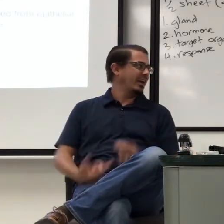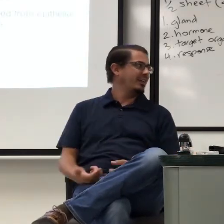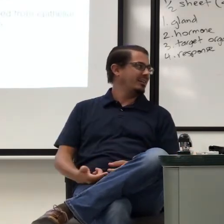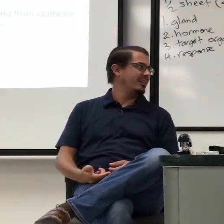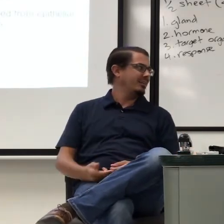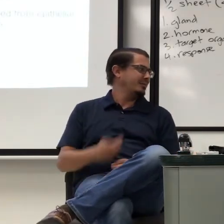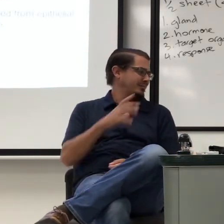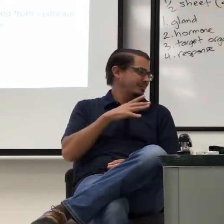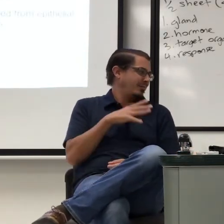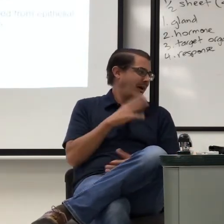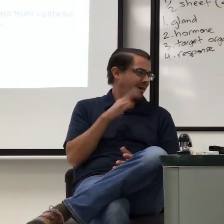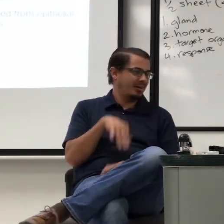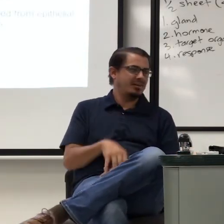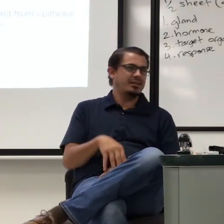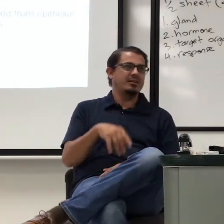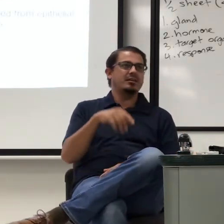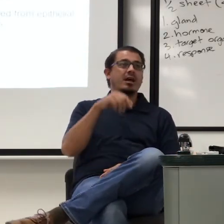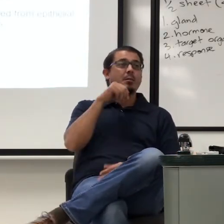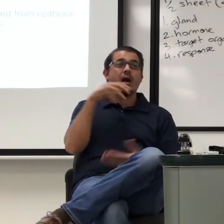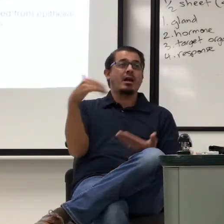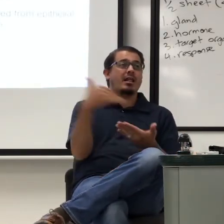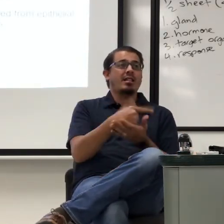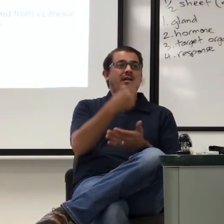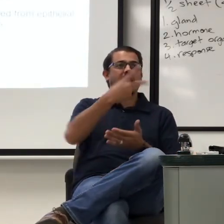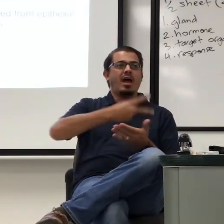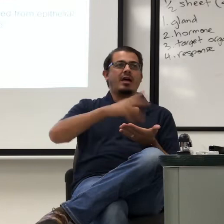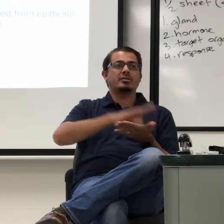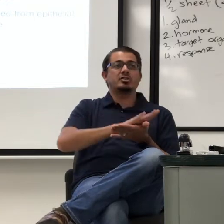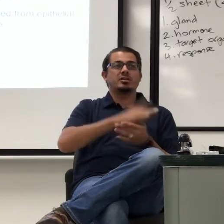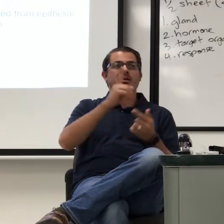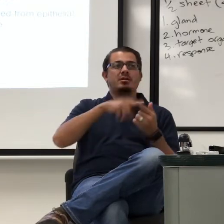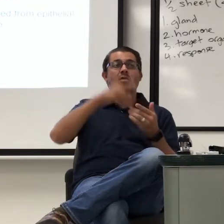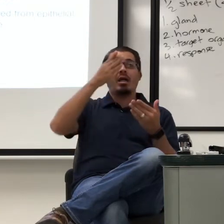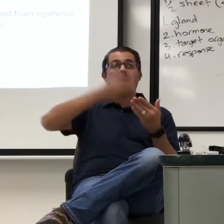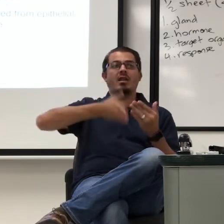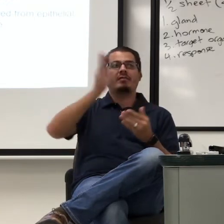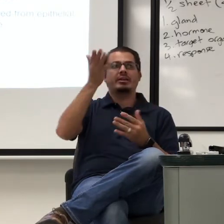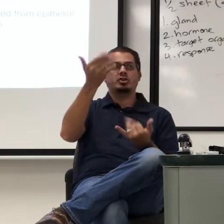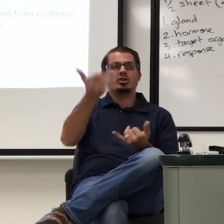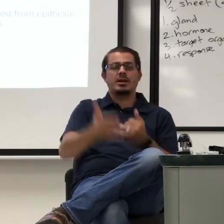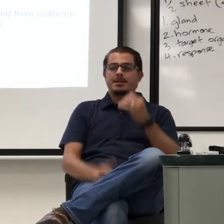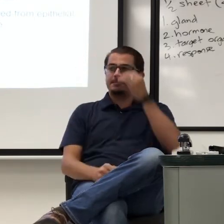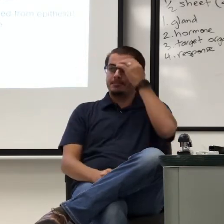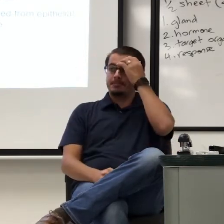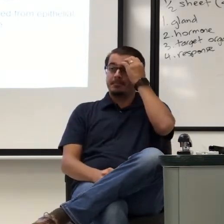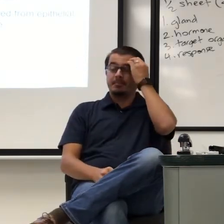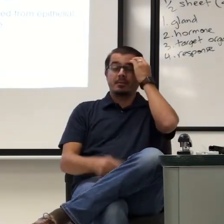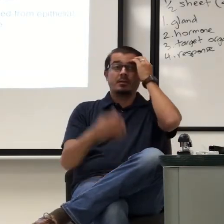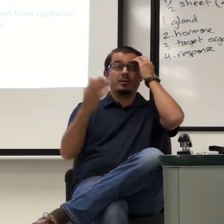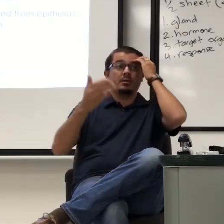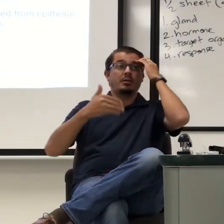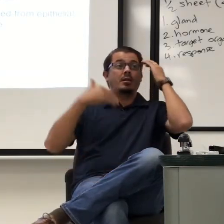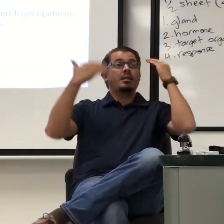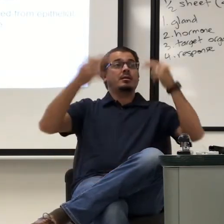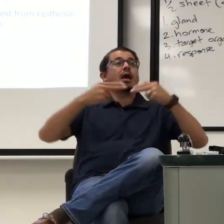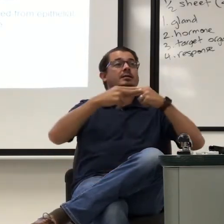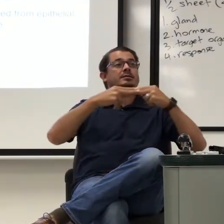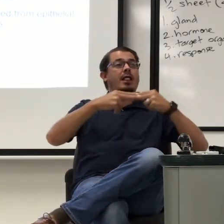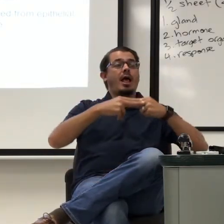restate your answer if you want. I won't collect the half sheets until the end of lecture today. But moving on to the next slide,